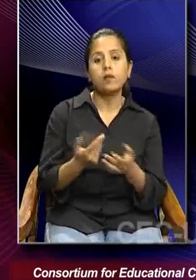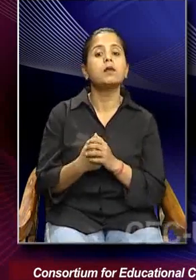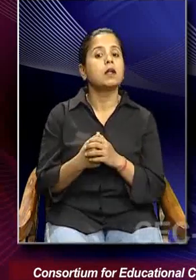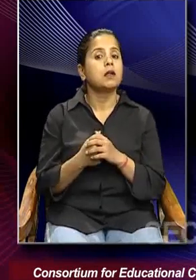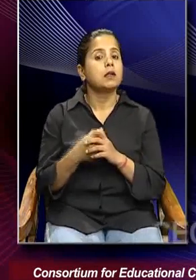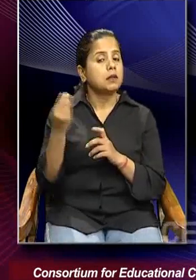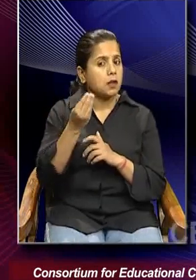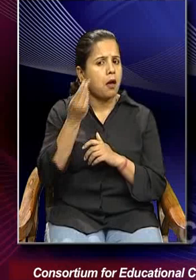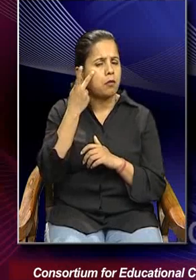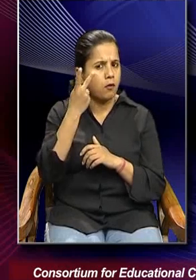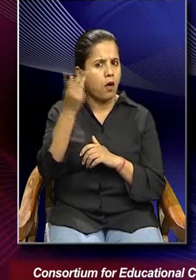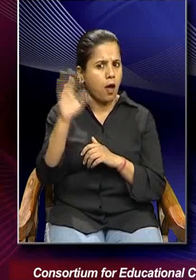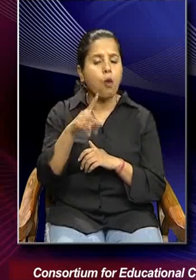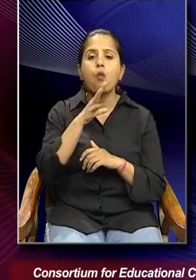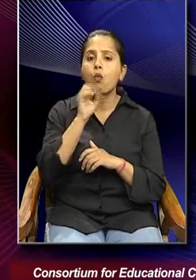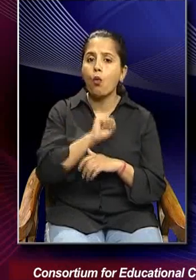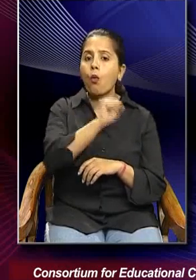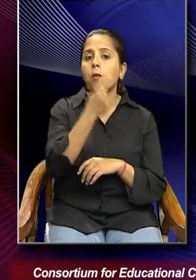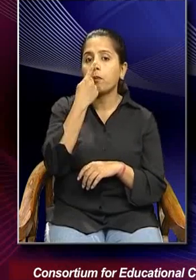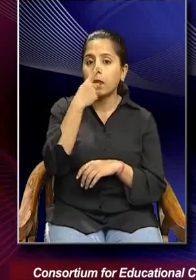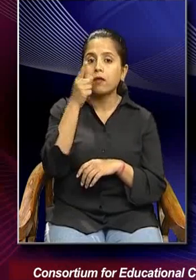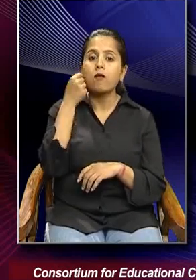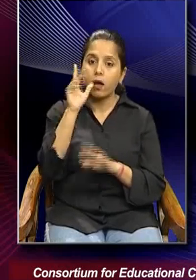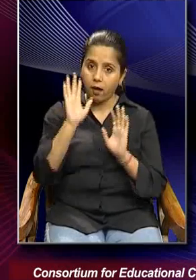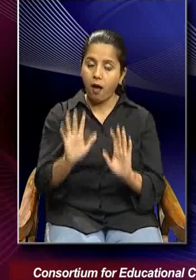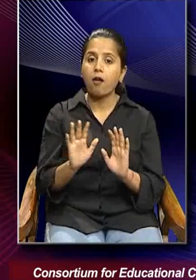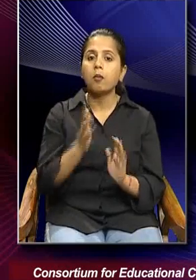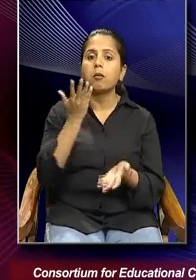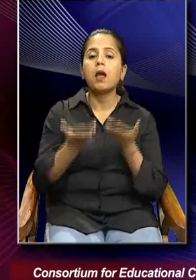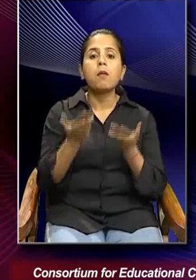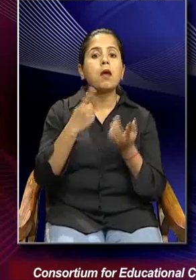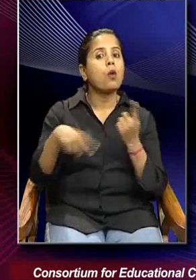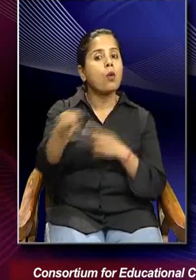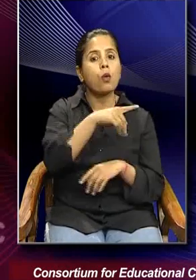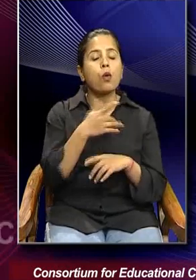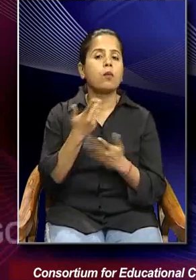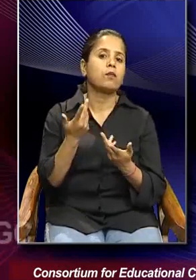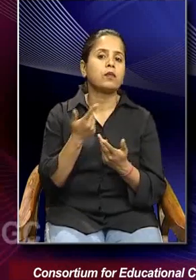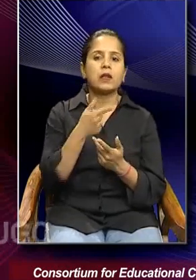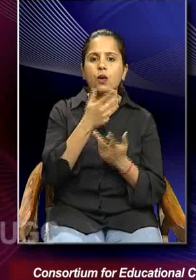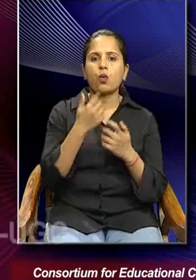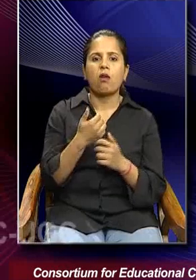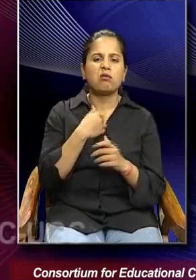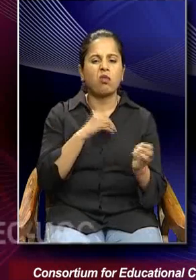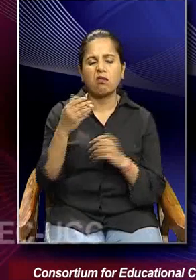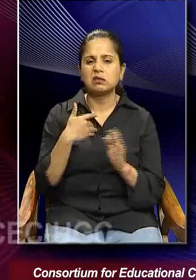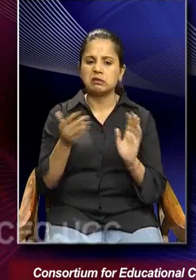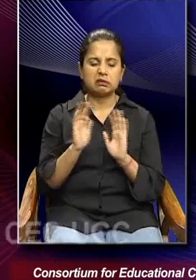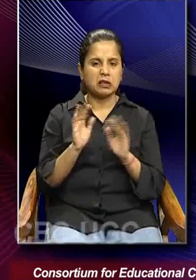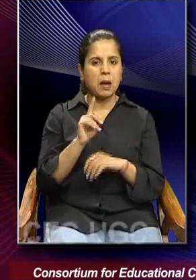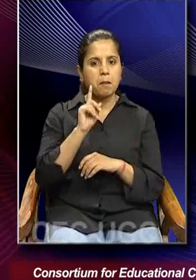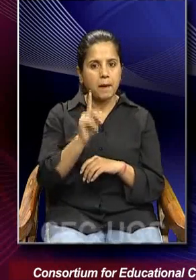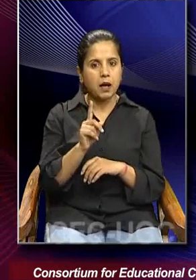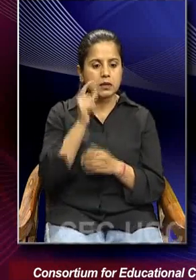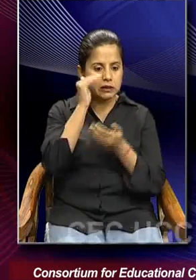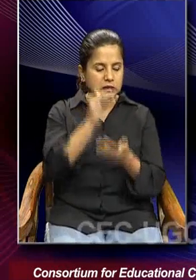sometimes older parents, so who may not be necessarily willing to migrate, but because